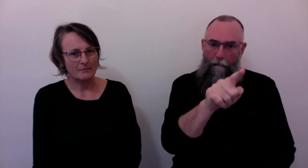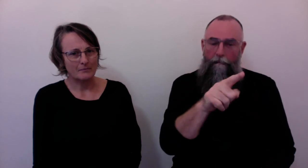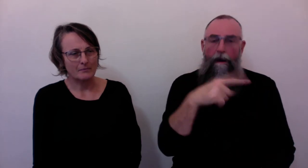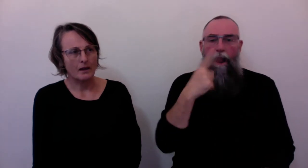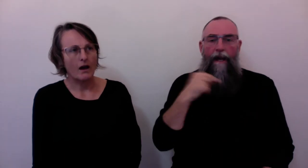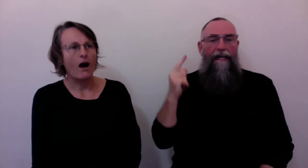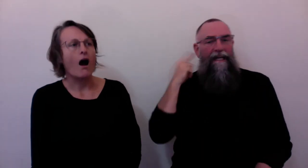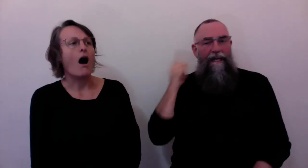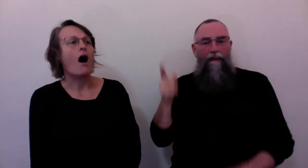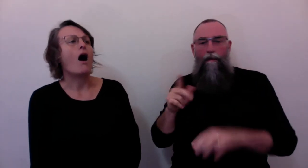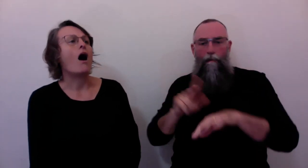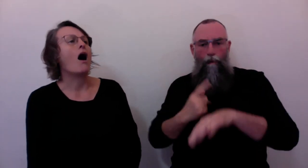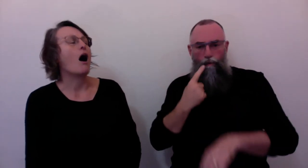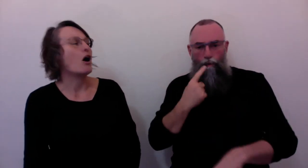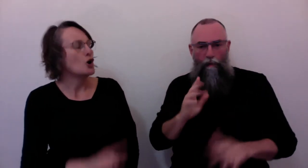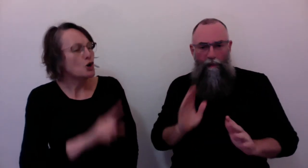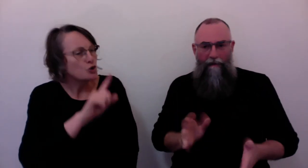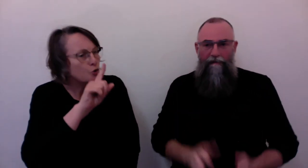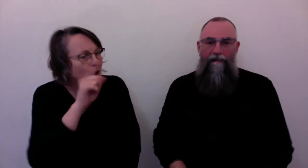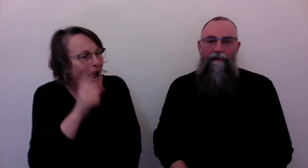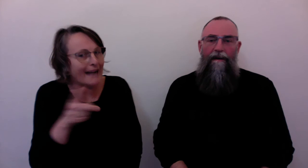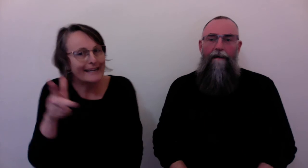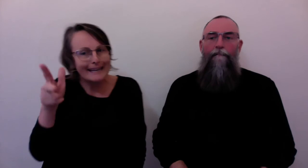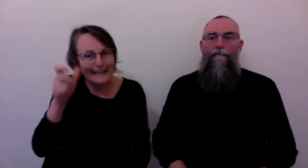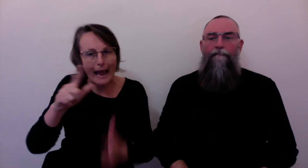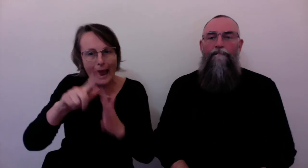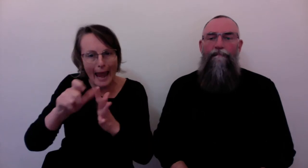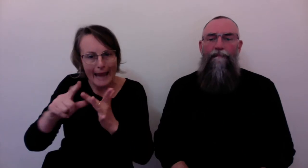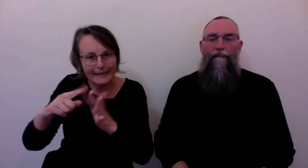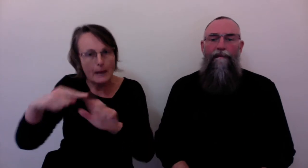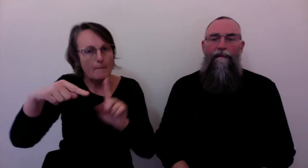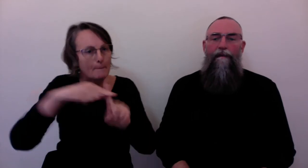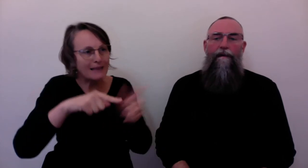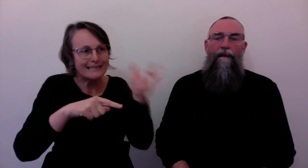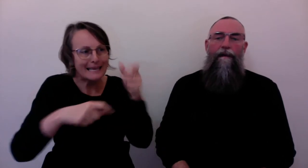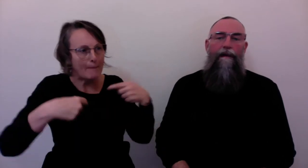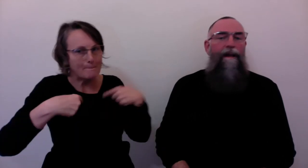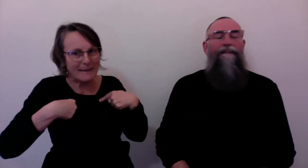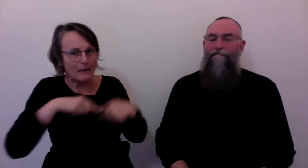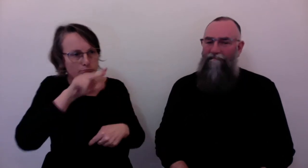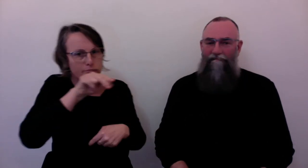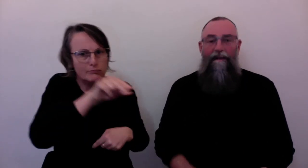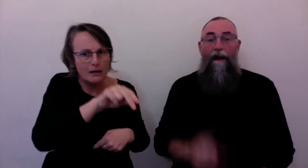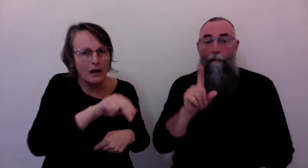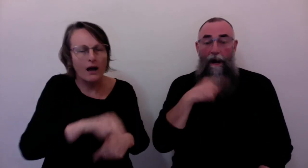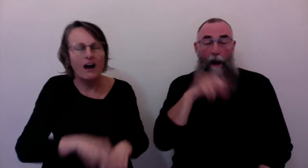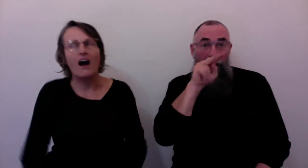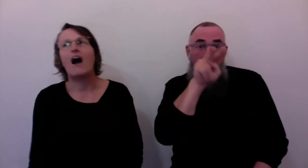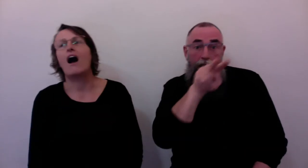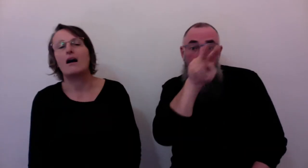one input. Oh, we can't do a Yes, 50, Dylan. we can't do a 50-50 split. No, but I can read his lips. You can lip I read. could lip read,